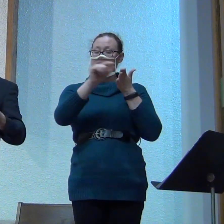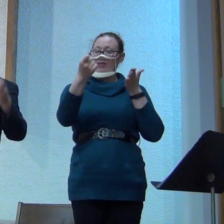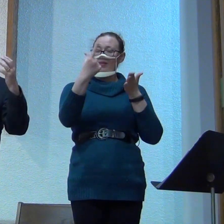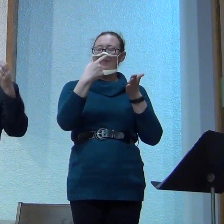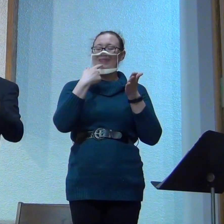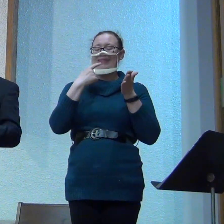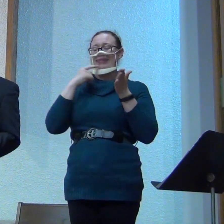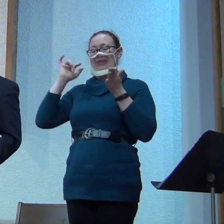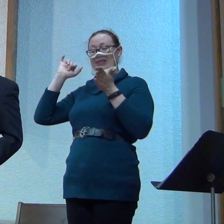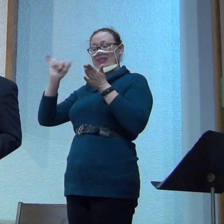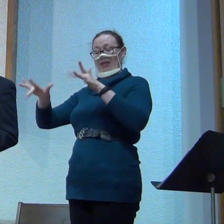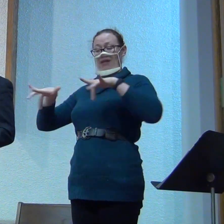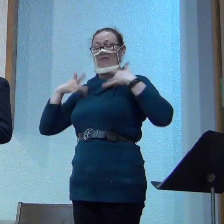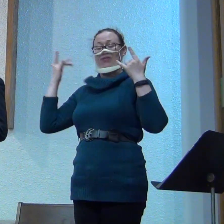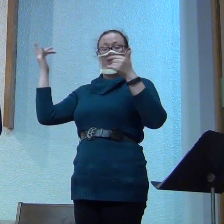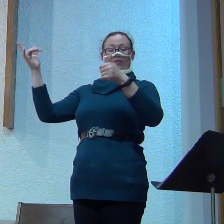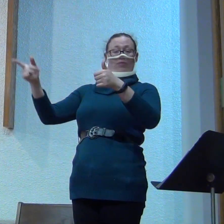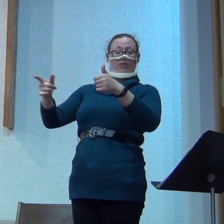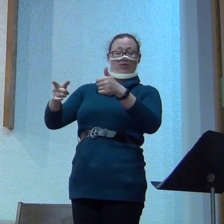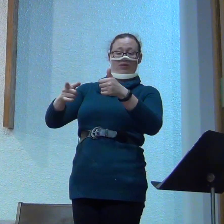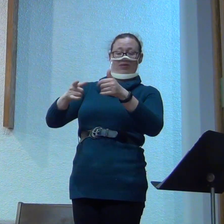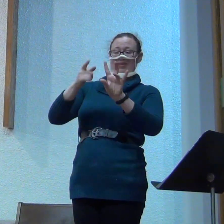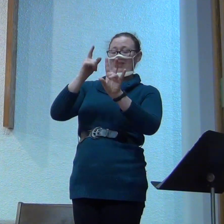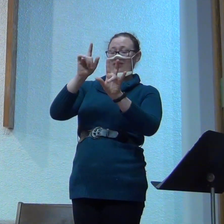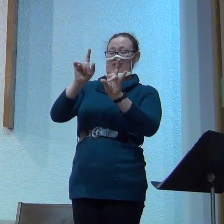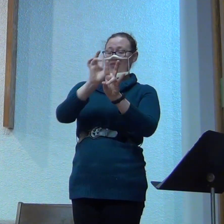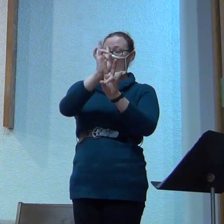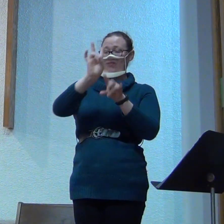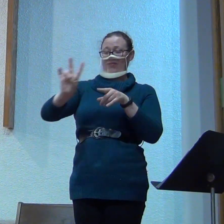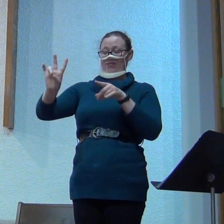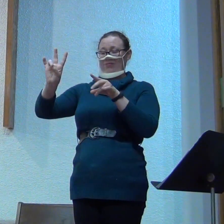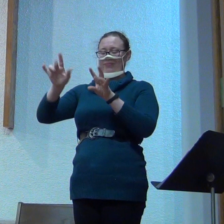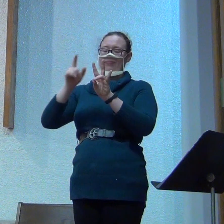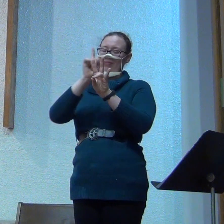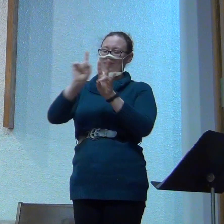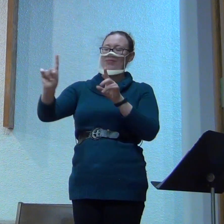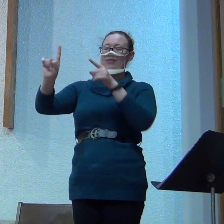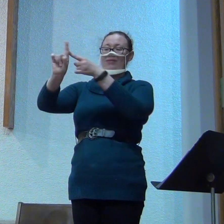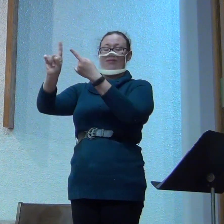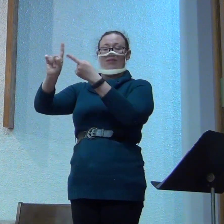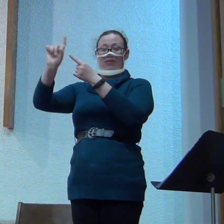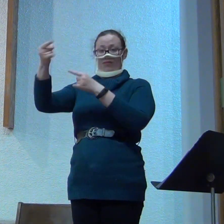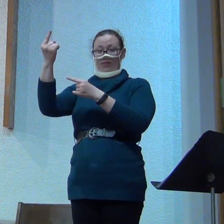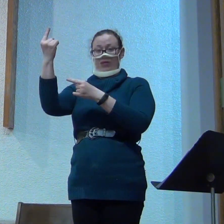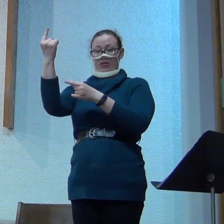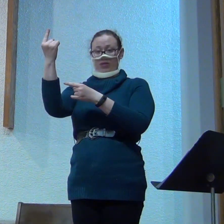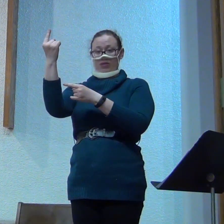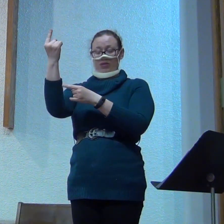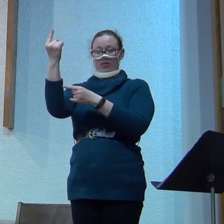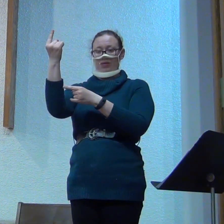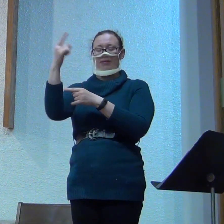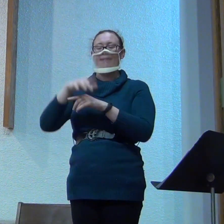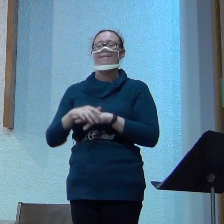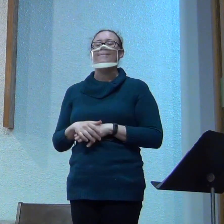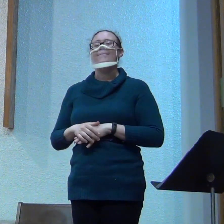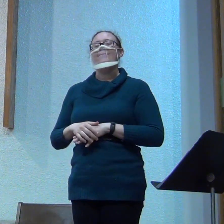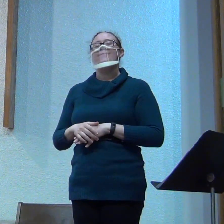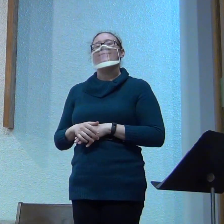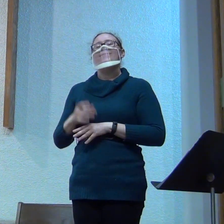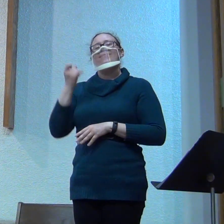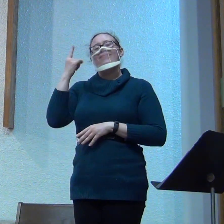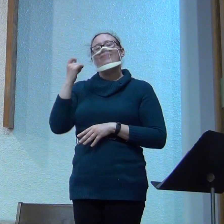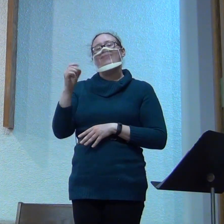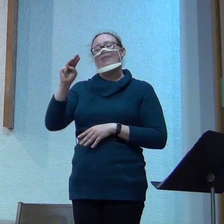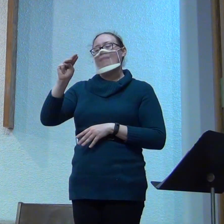miraculous signs that Jesus performed. Now we need to understand what the Bible means by that. Miracles were offered